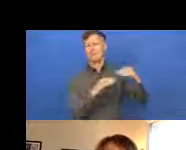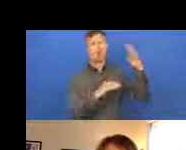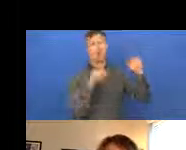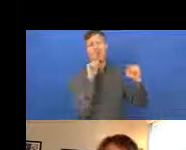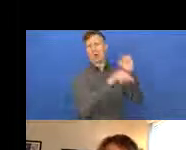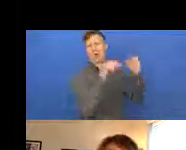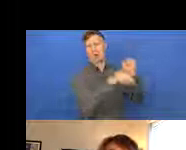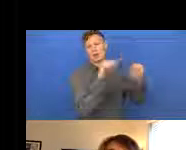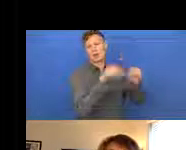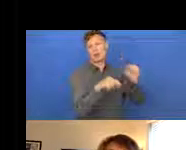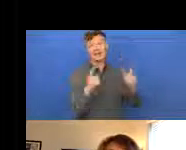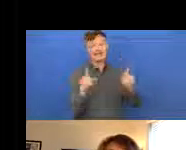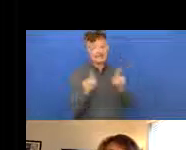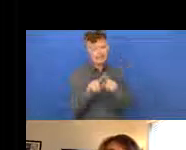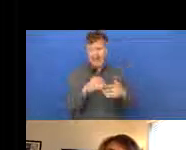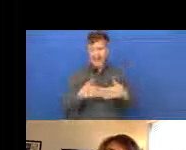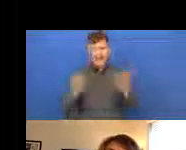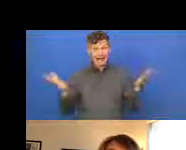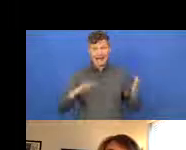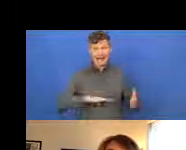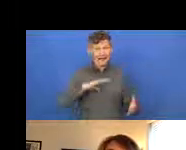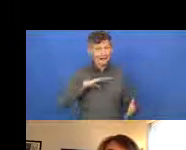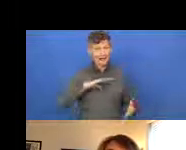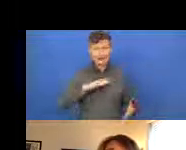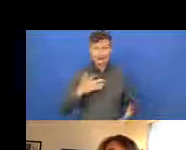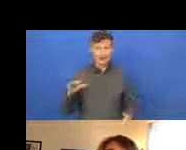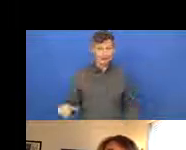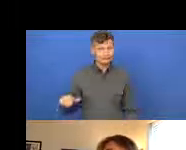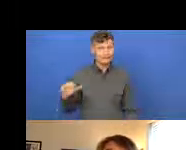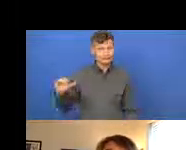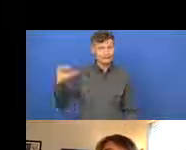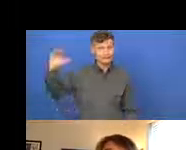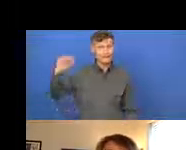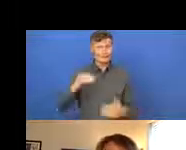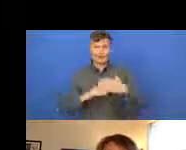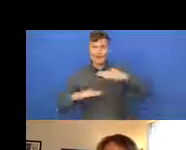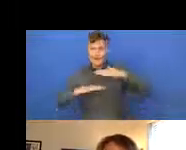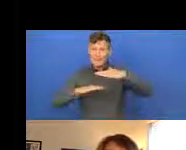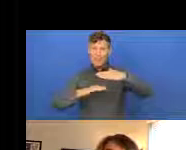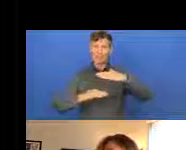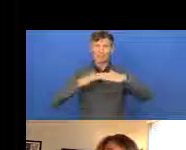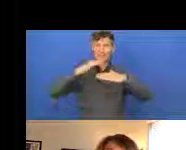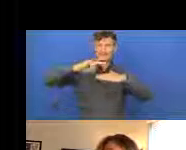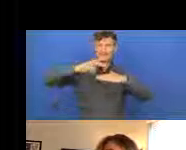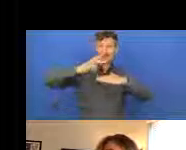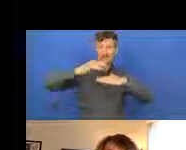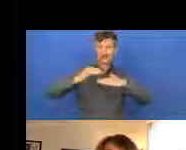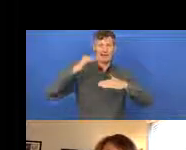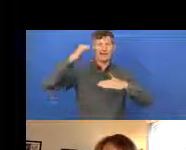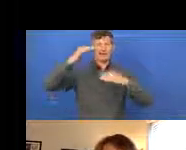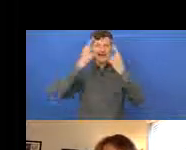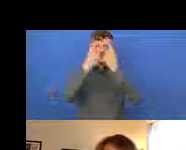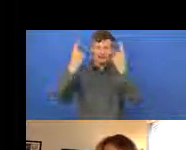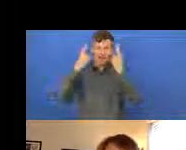from early childhood to primary, secondary, and higher education, and for every form of bullying. So for example, in one study